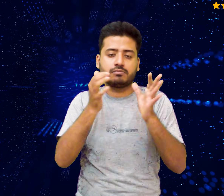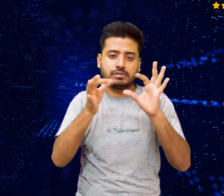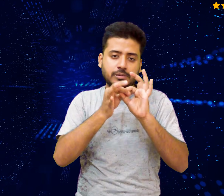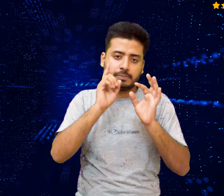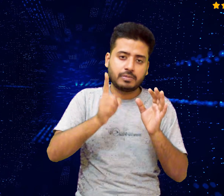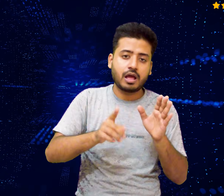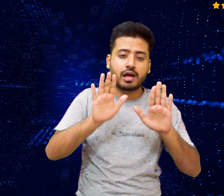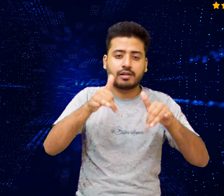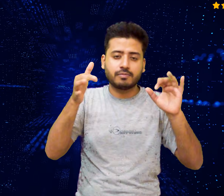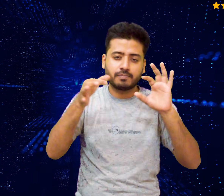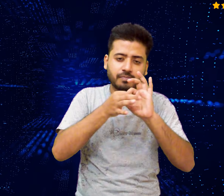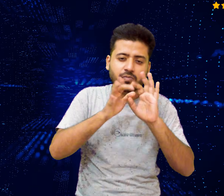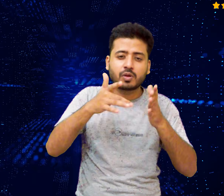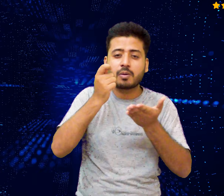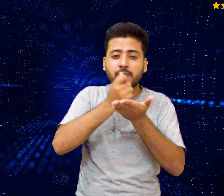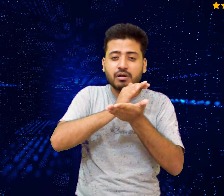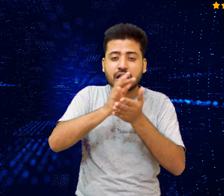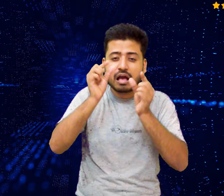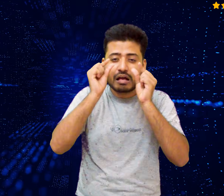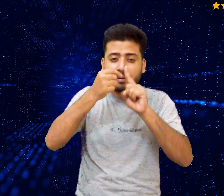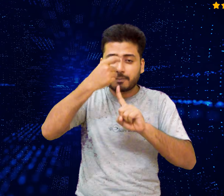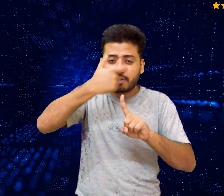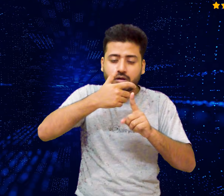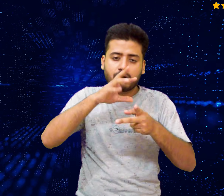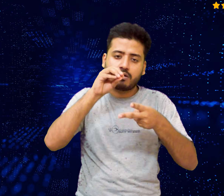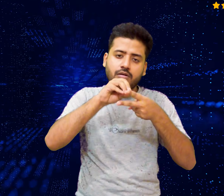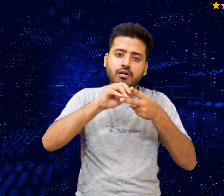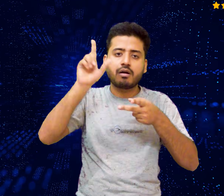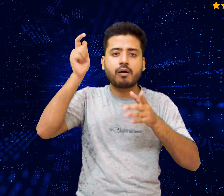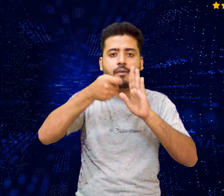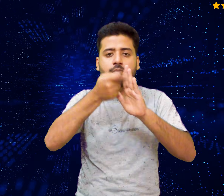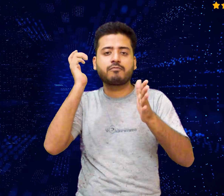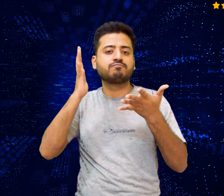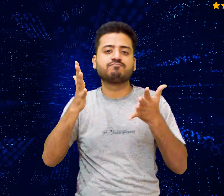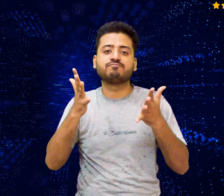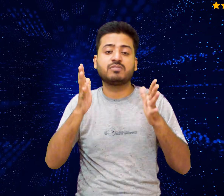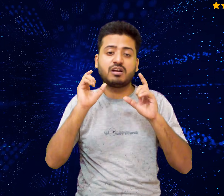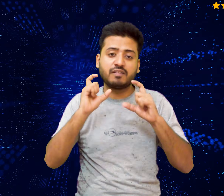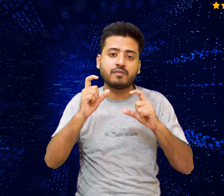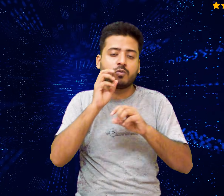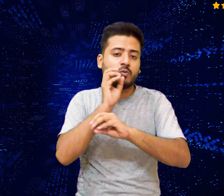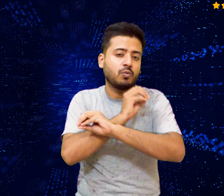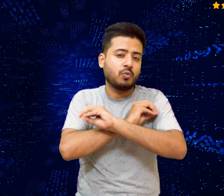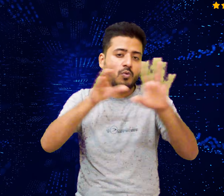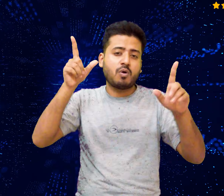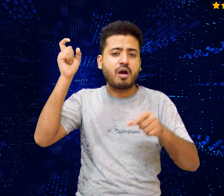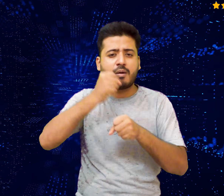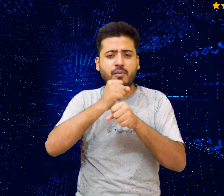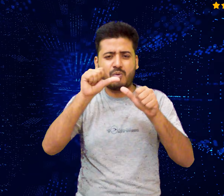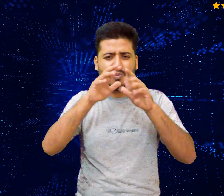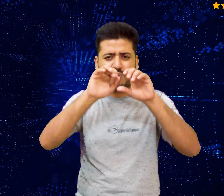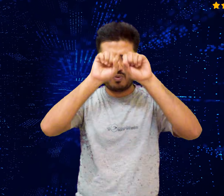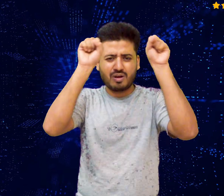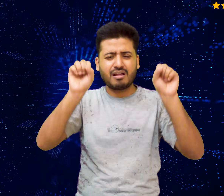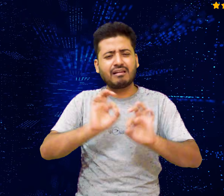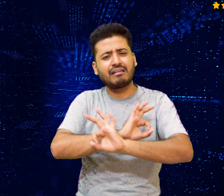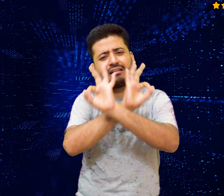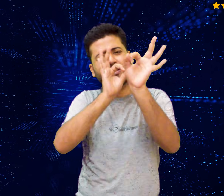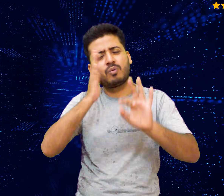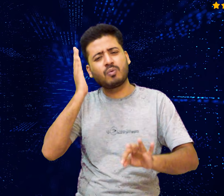media accounts. Check your bank statements and credit card activity for unauthorized transactions and report any fraudulent charges to